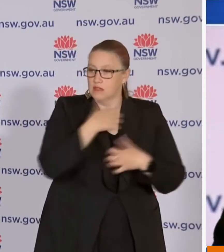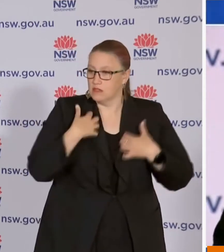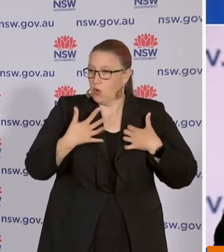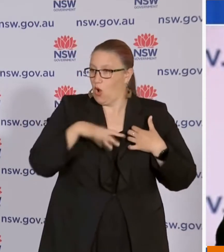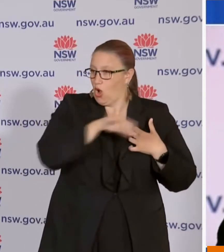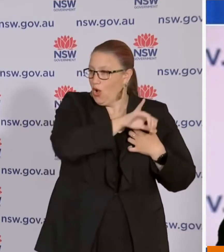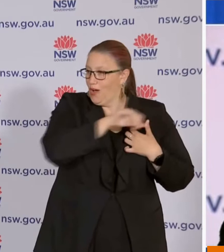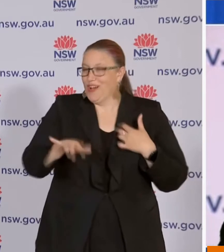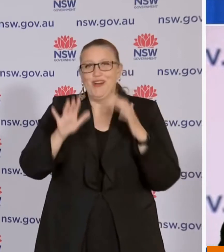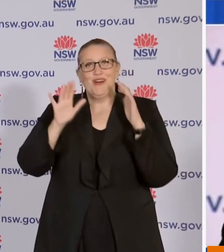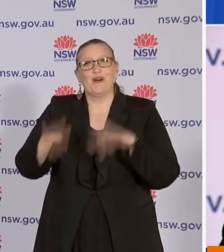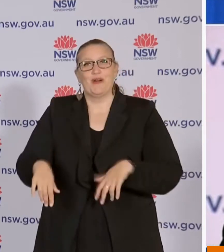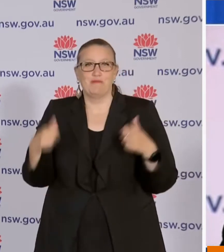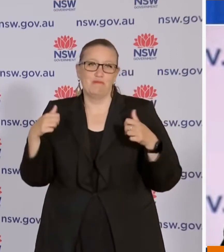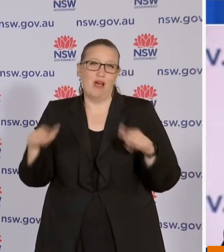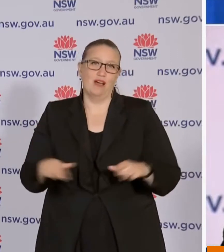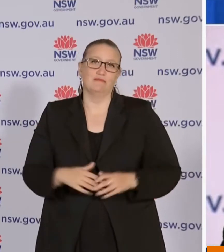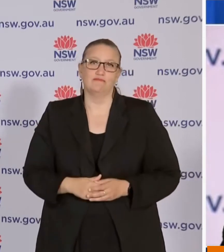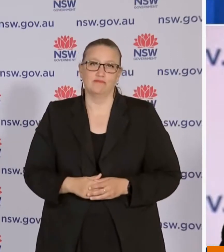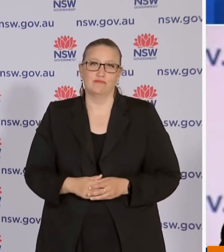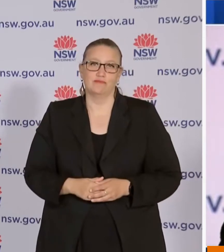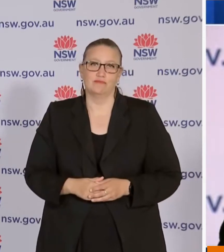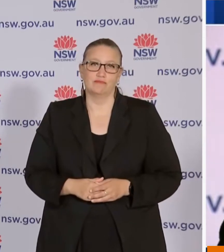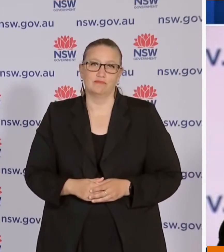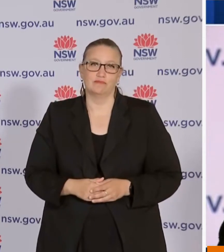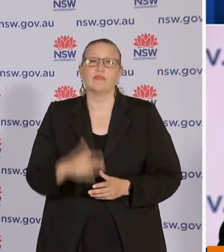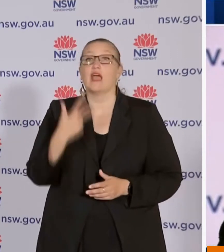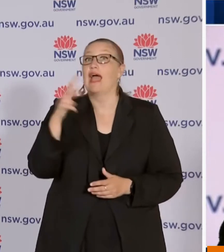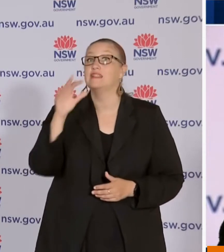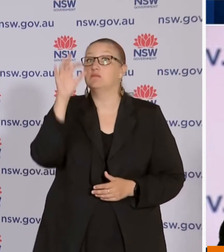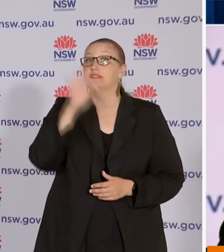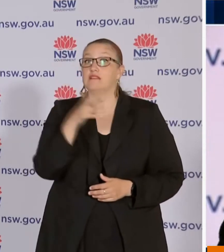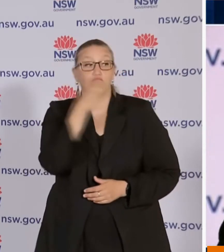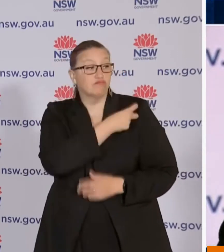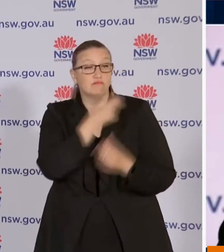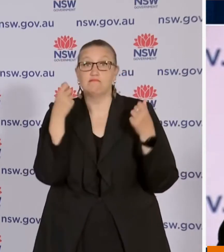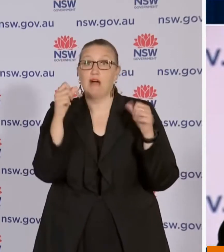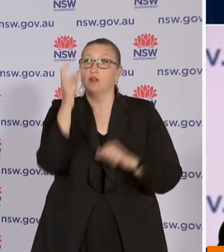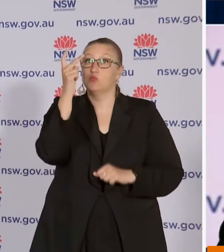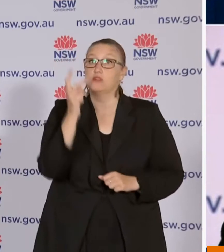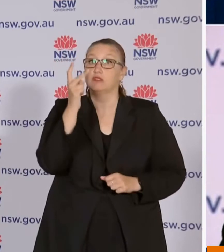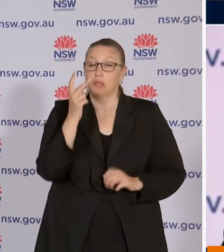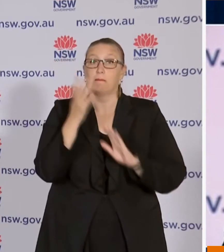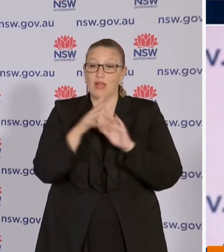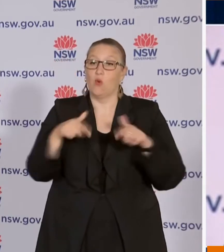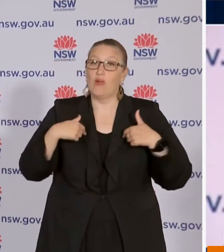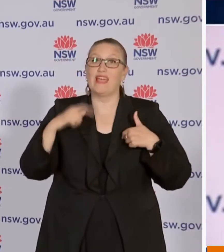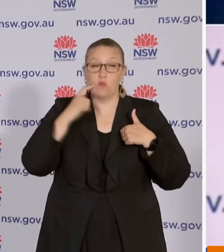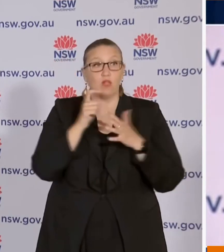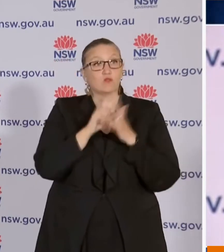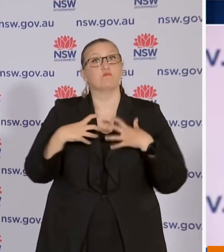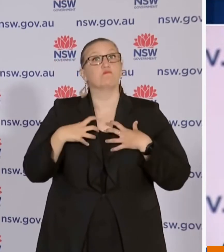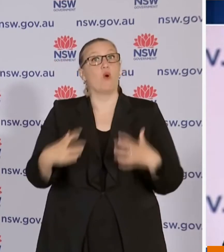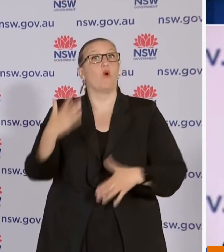during the entire pandemic, is do more than our fair share of reuniting families, of having a compassionate approach, accepting we're